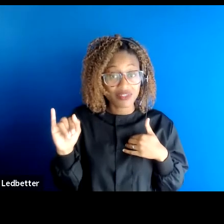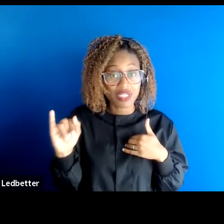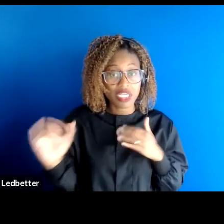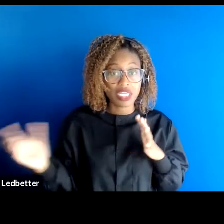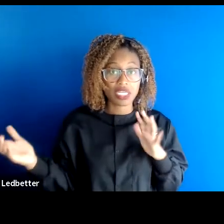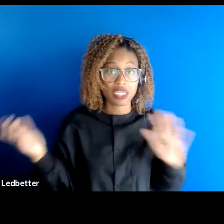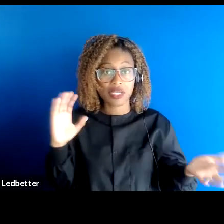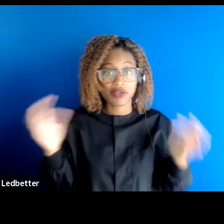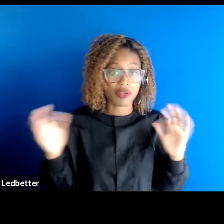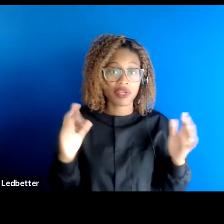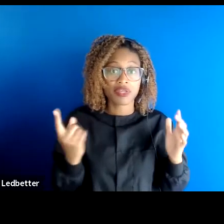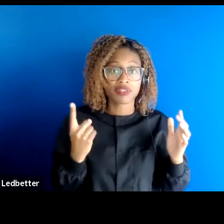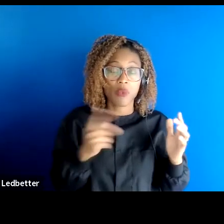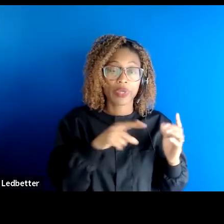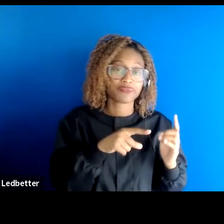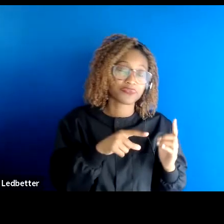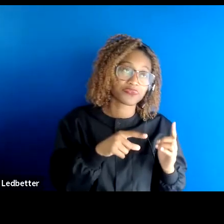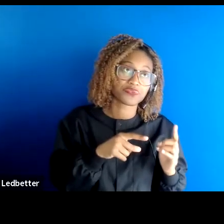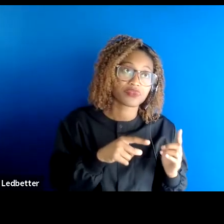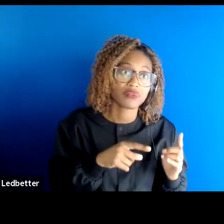versus someone who